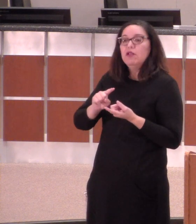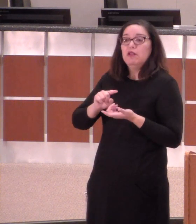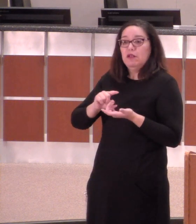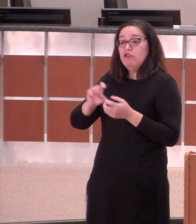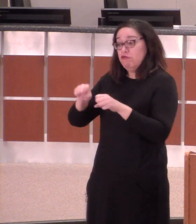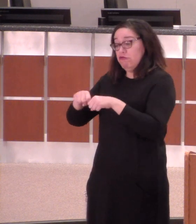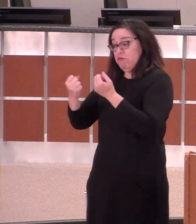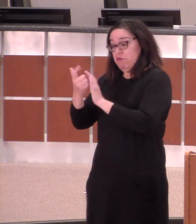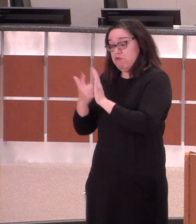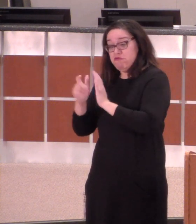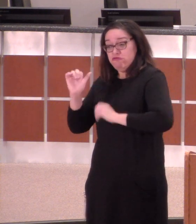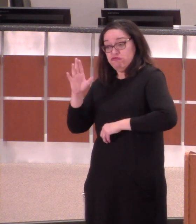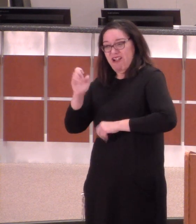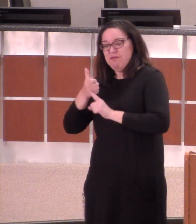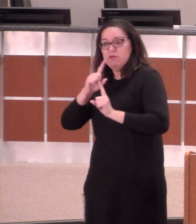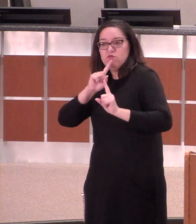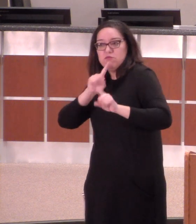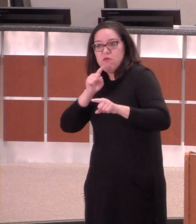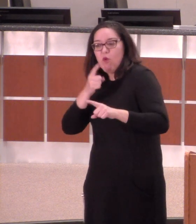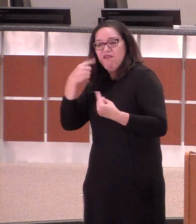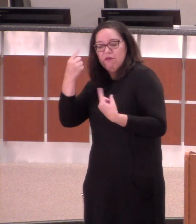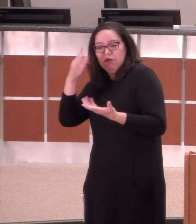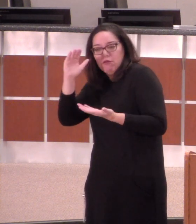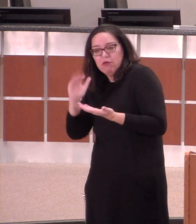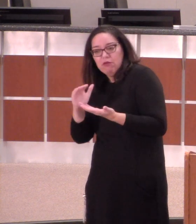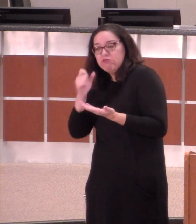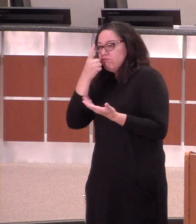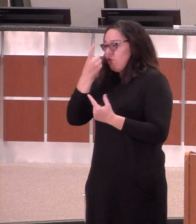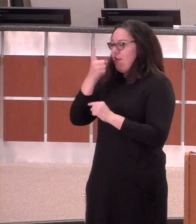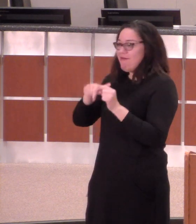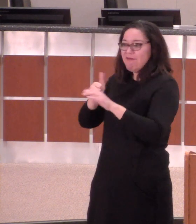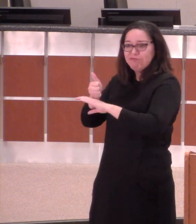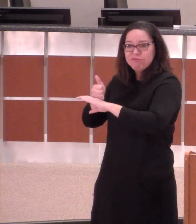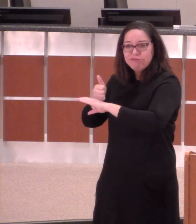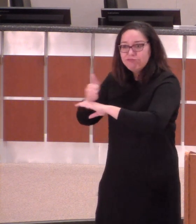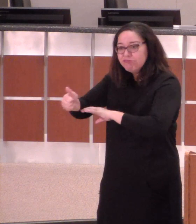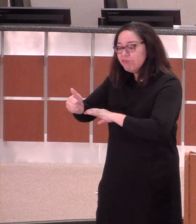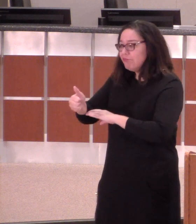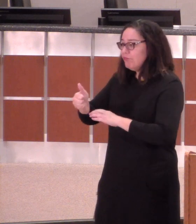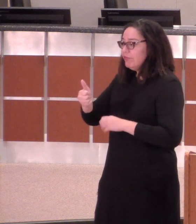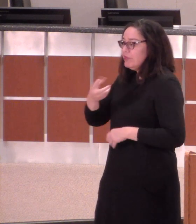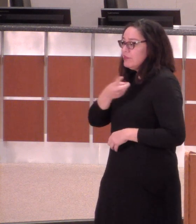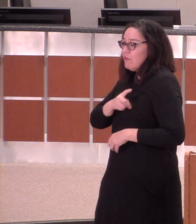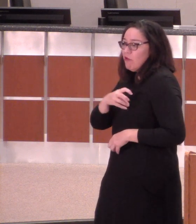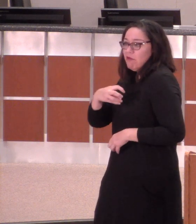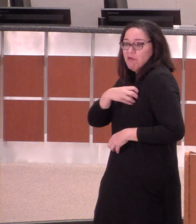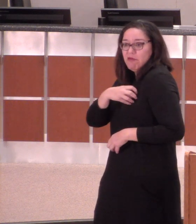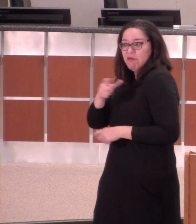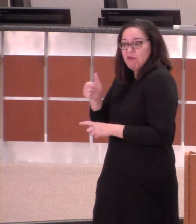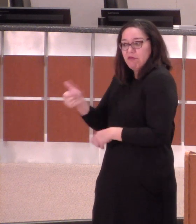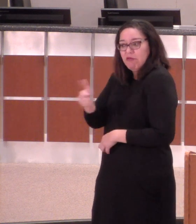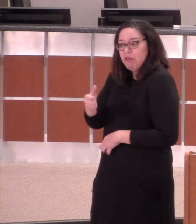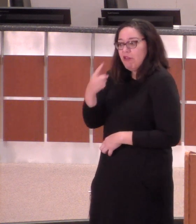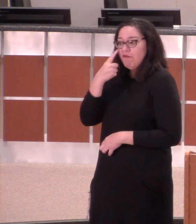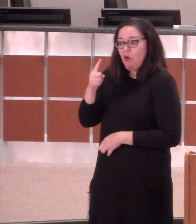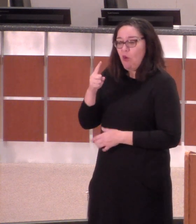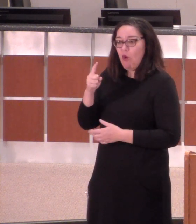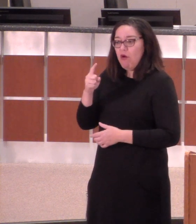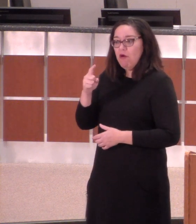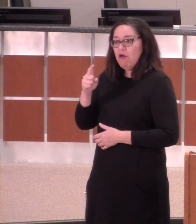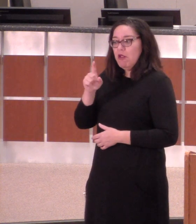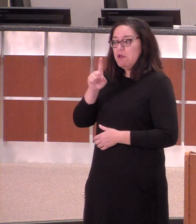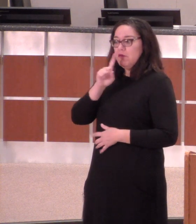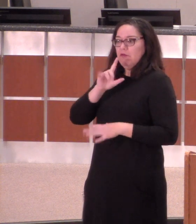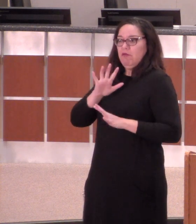I can't fault deputies and police officers for not voluntarily putting themselves in harm's way. We are doing everything